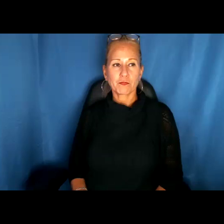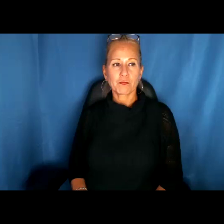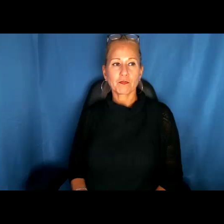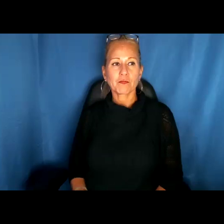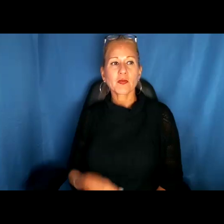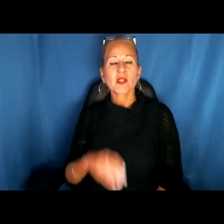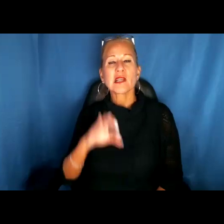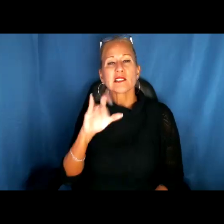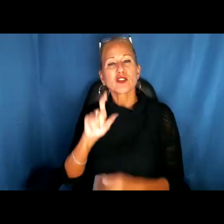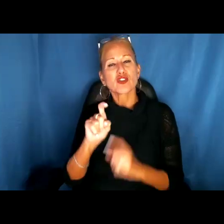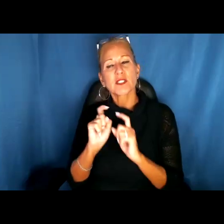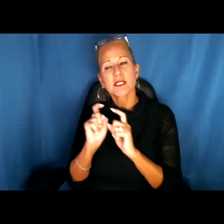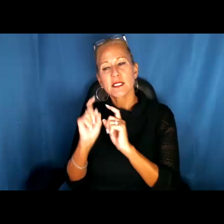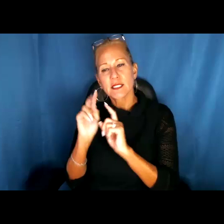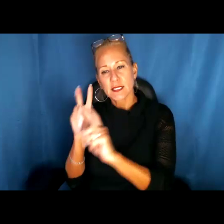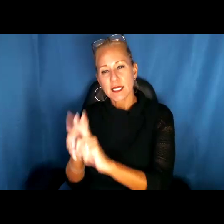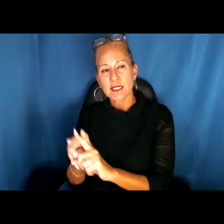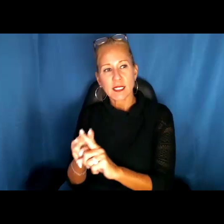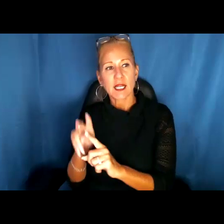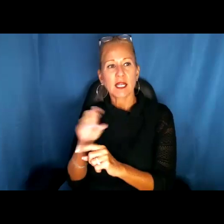should designate and train their still